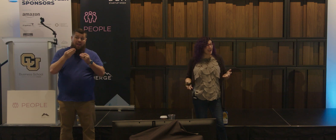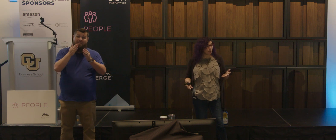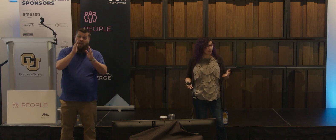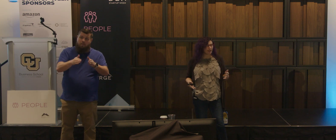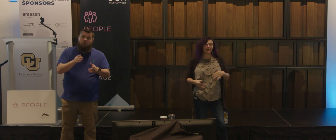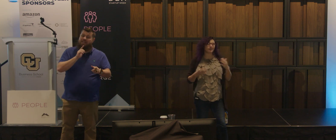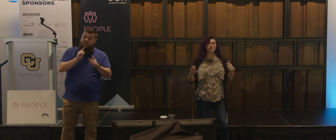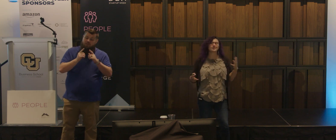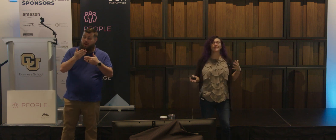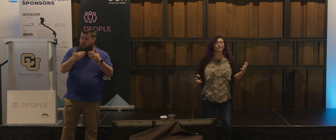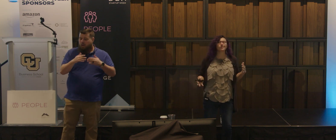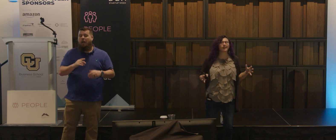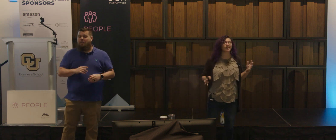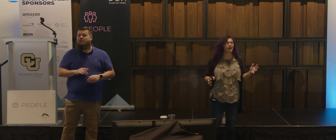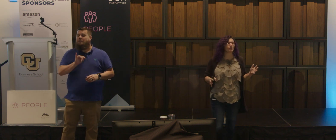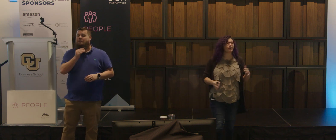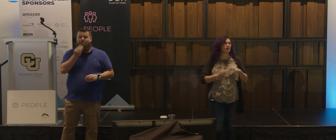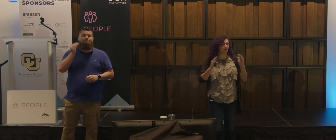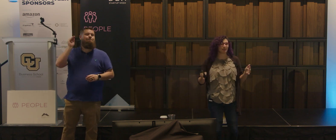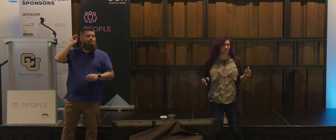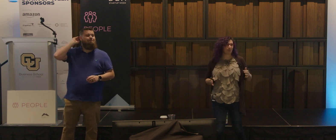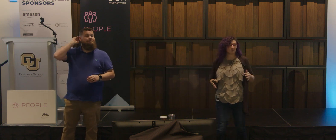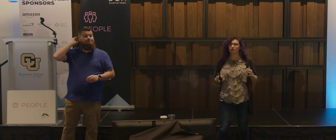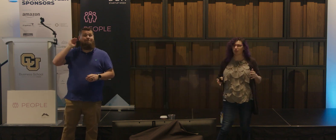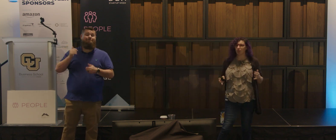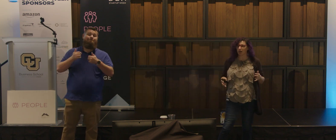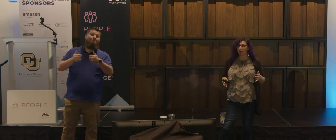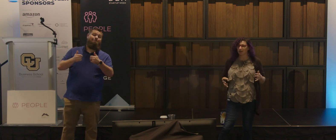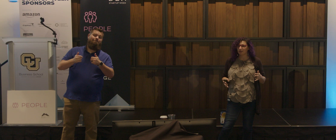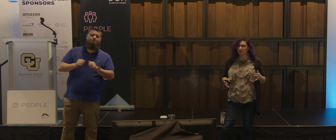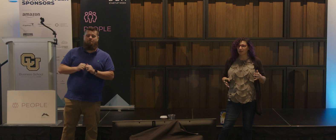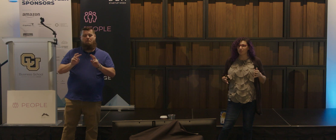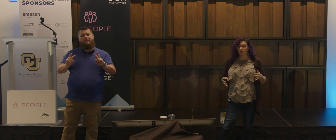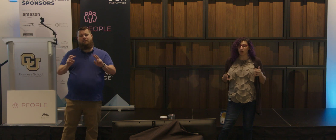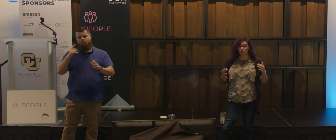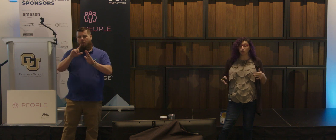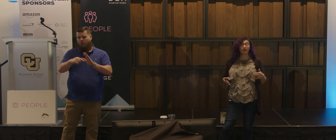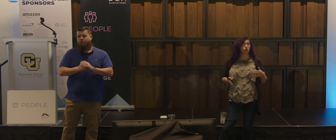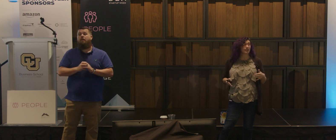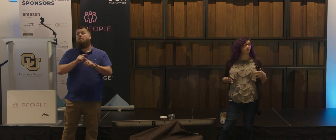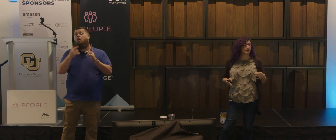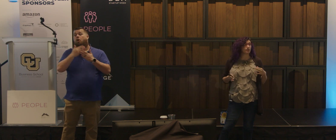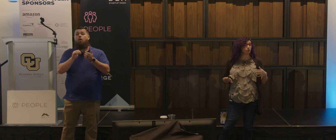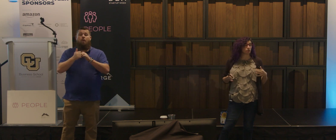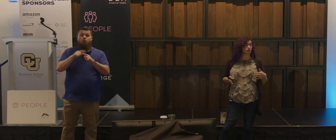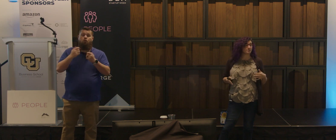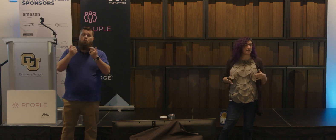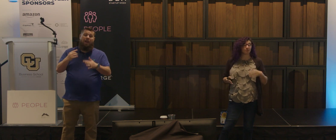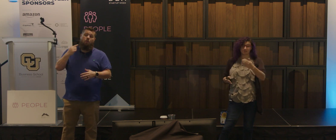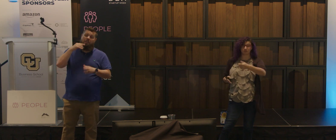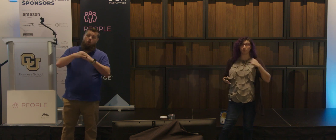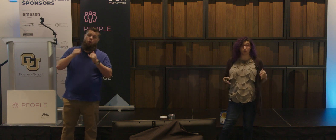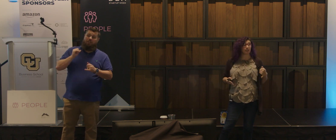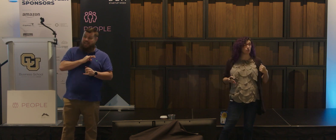interview anyway, and then you just kind of know you're not going to hire them and you've kept the peace for a little longer. But a good way to create resentment in your current